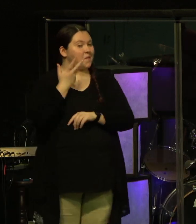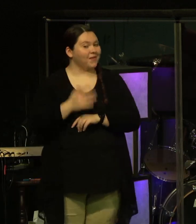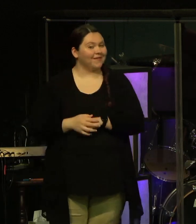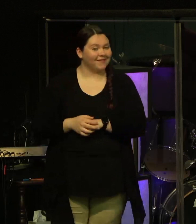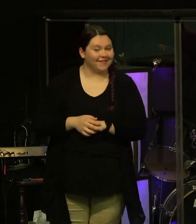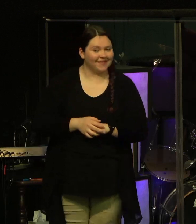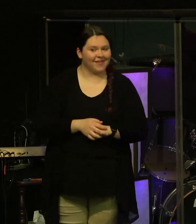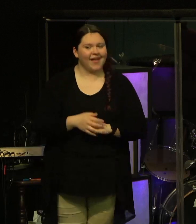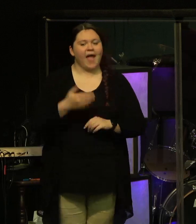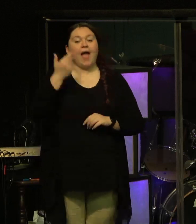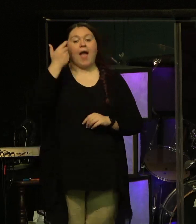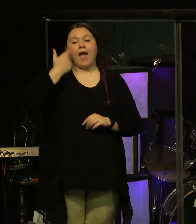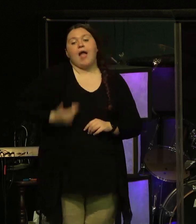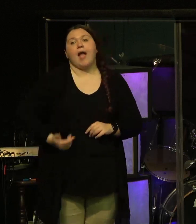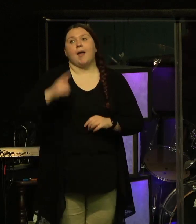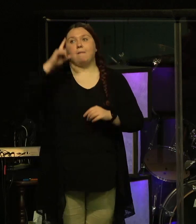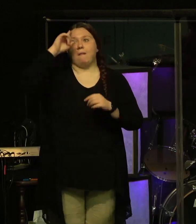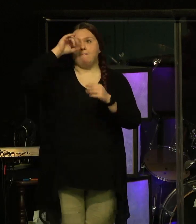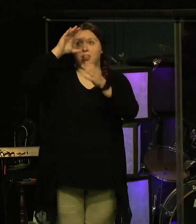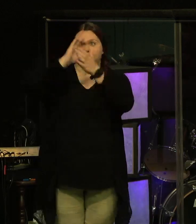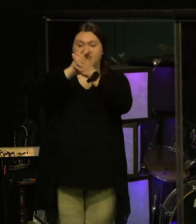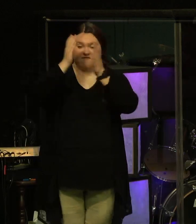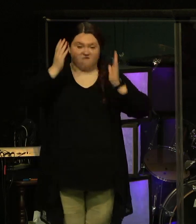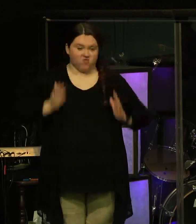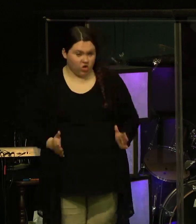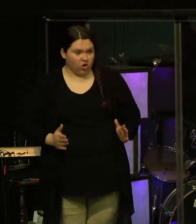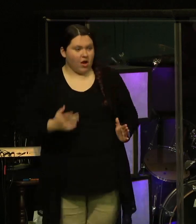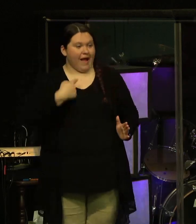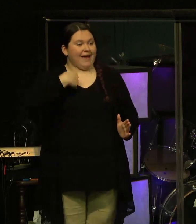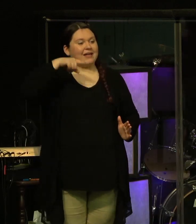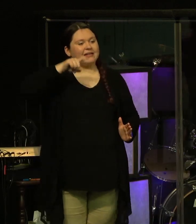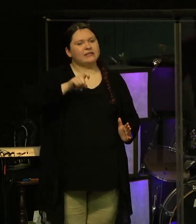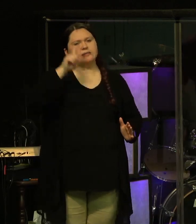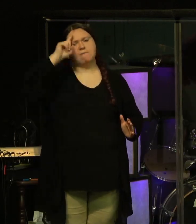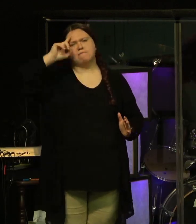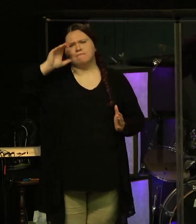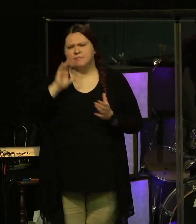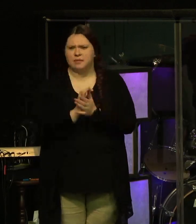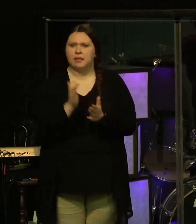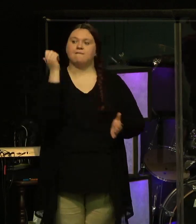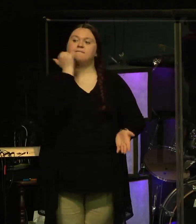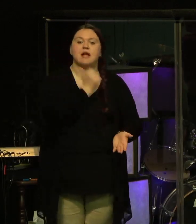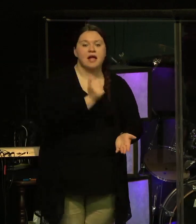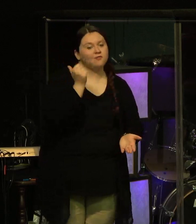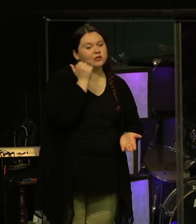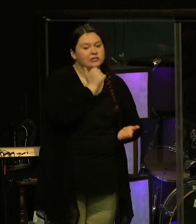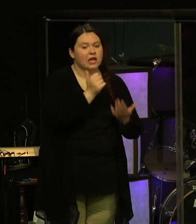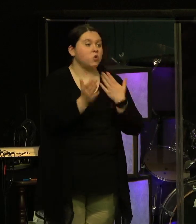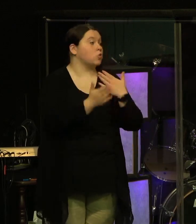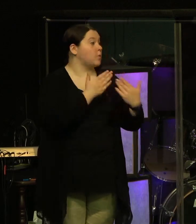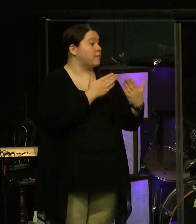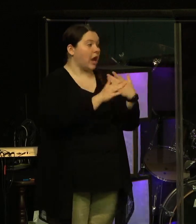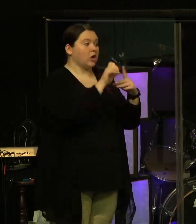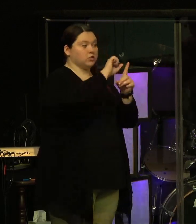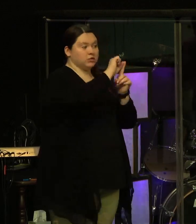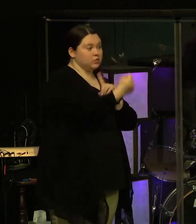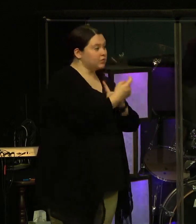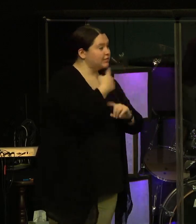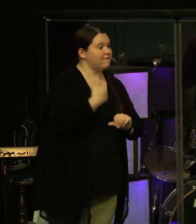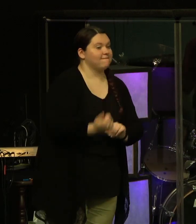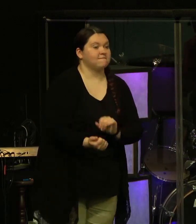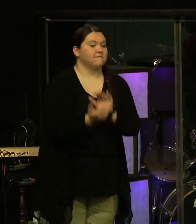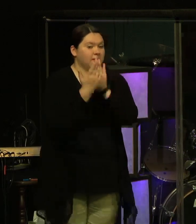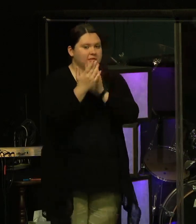Because I'm a believer, and I need to believe every day, no matter what circumstances are going on, I need